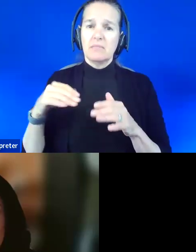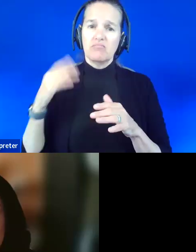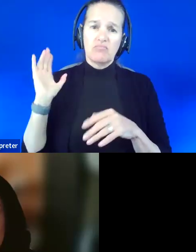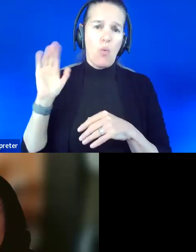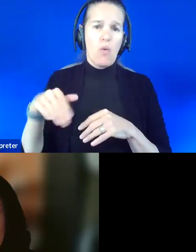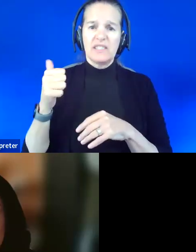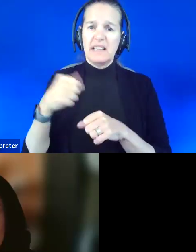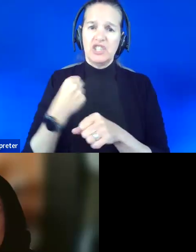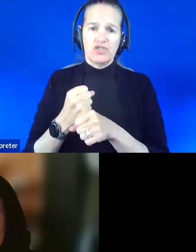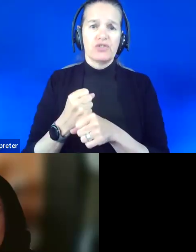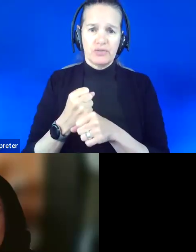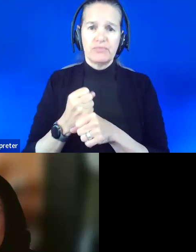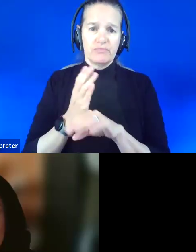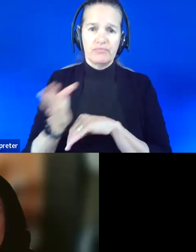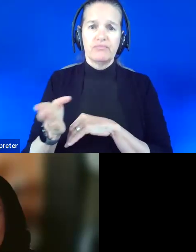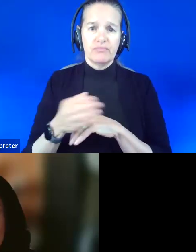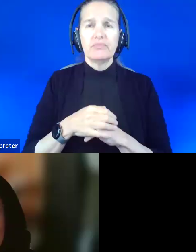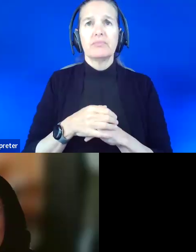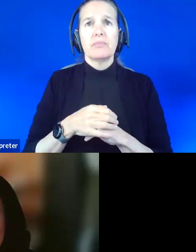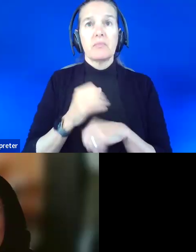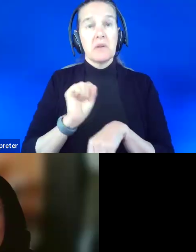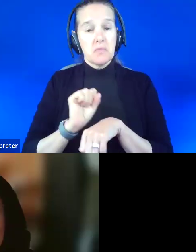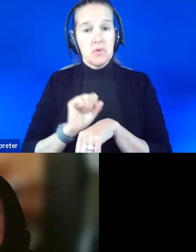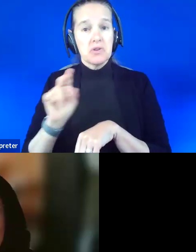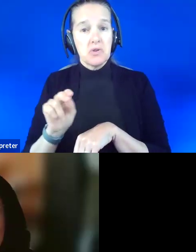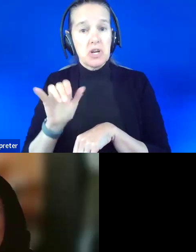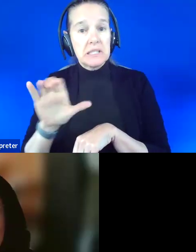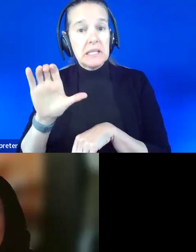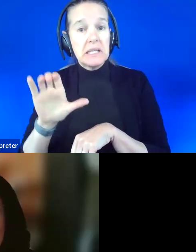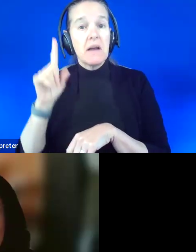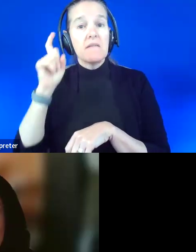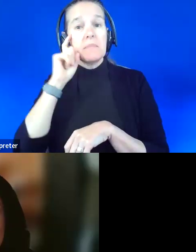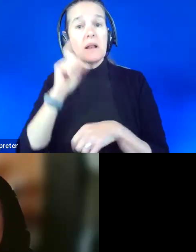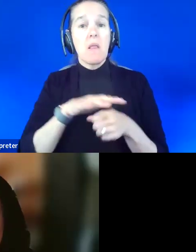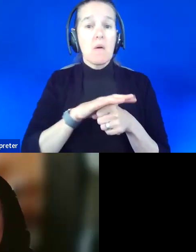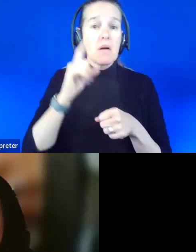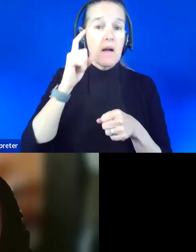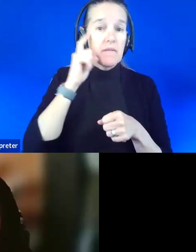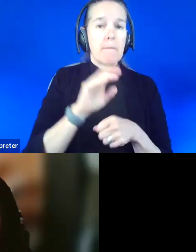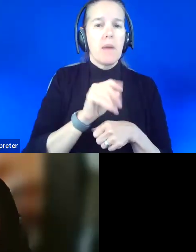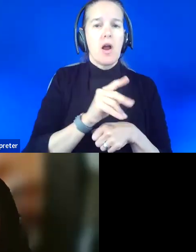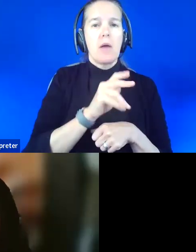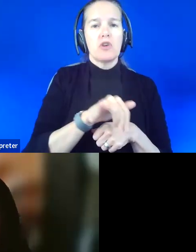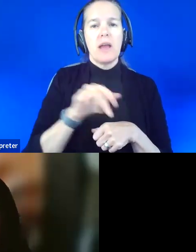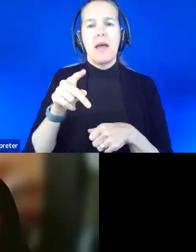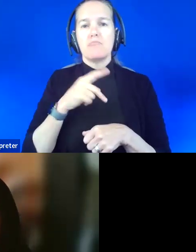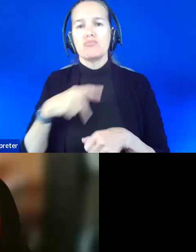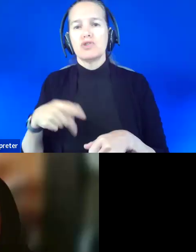now. I've worked in New York City government. I've worked in local government in both Montgomery and Prince George's